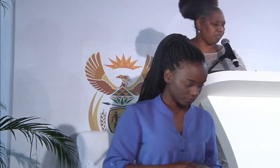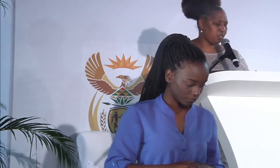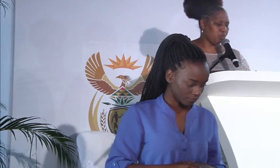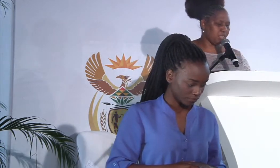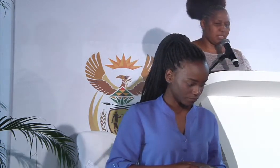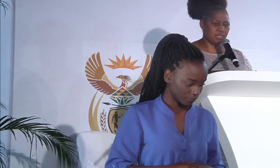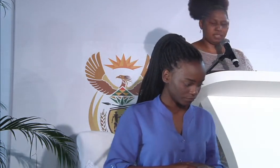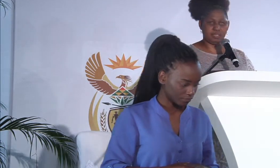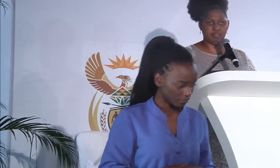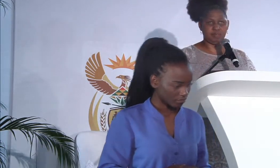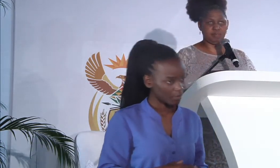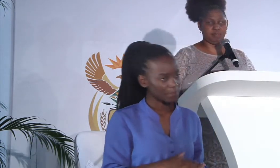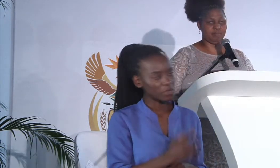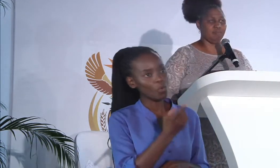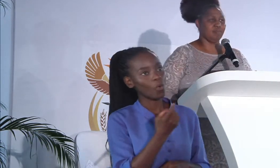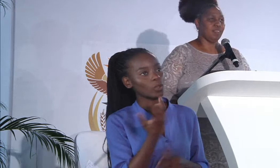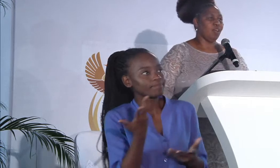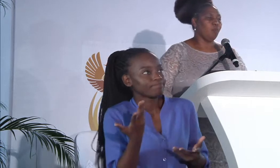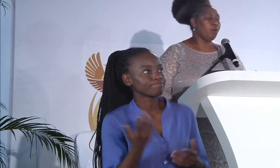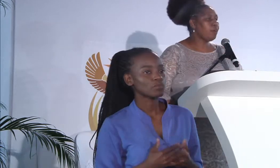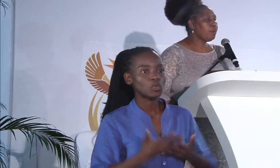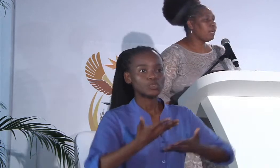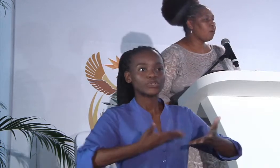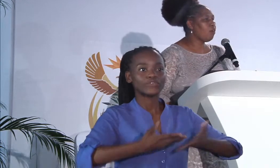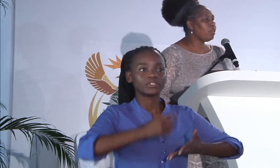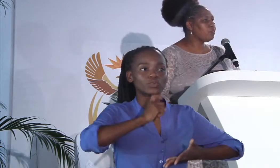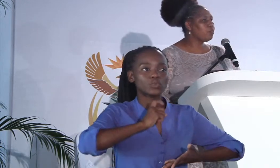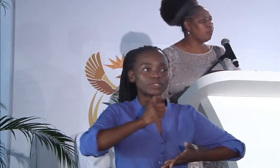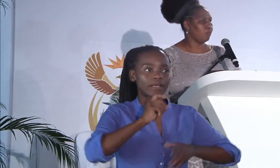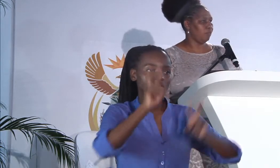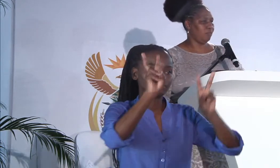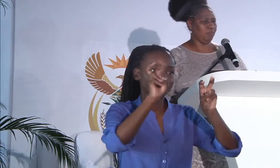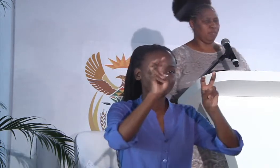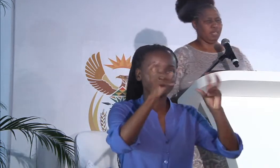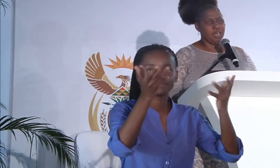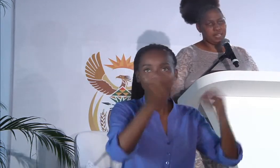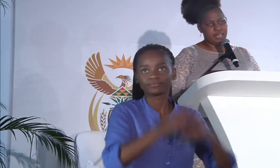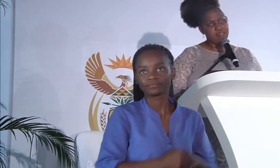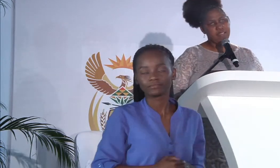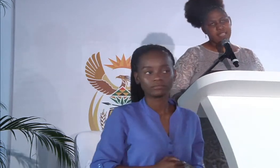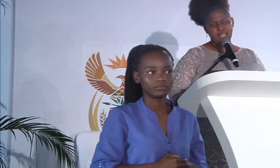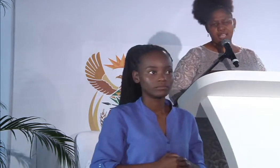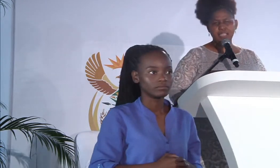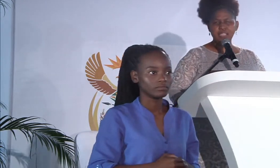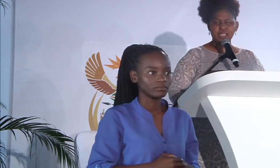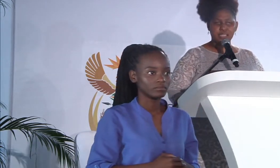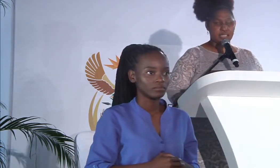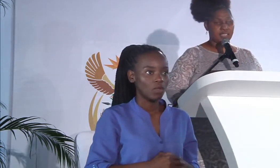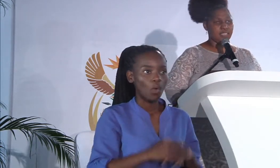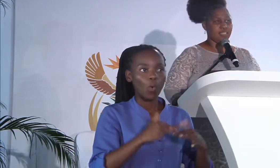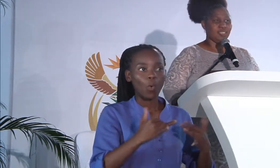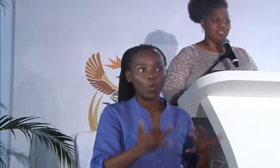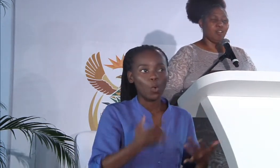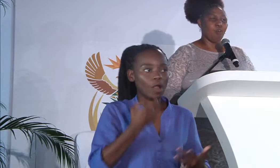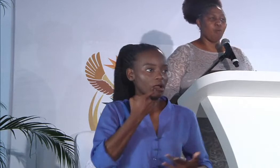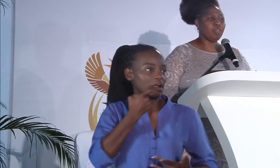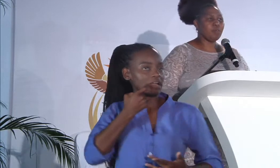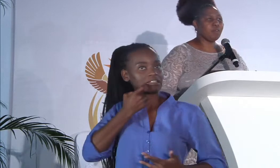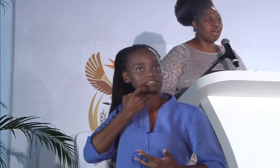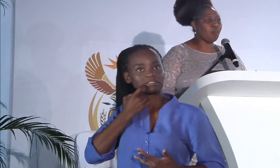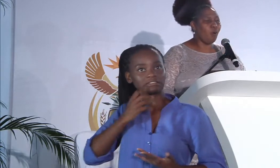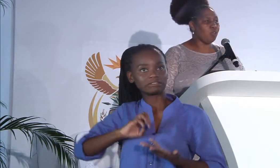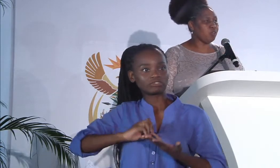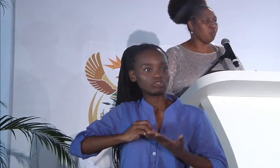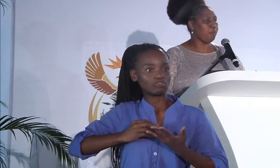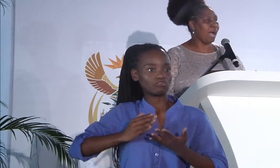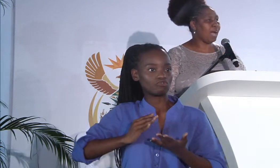service users, whether we're going to call you recovering addicts, whether we're going to